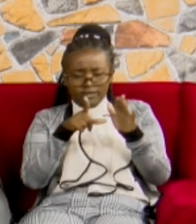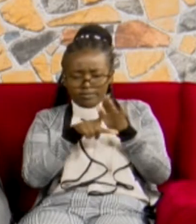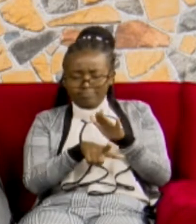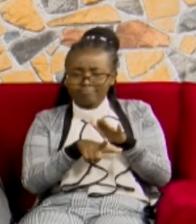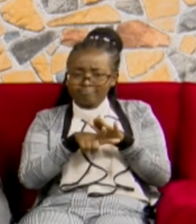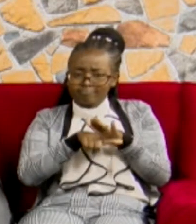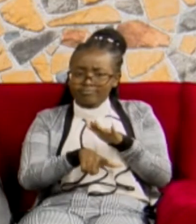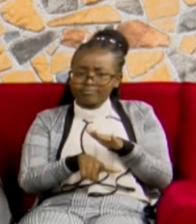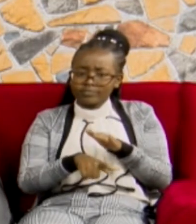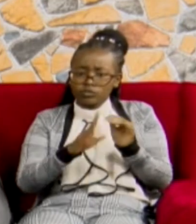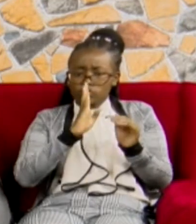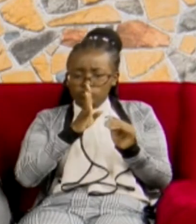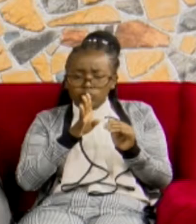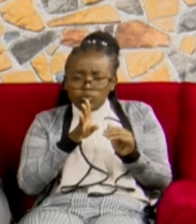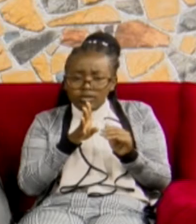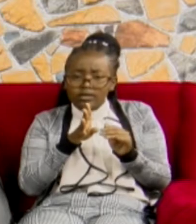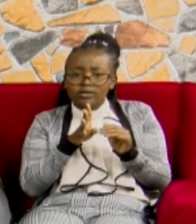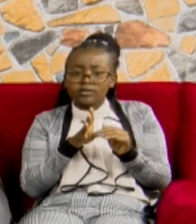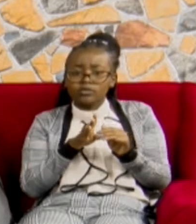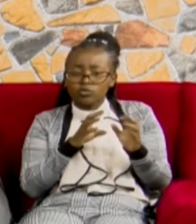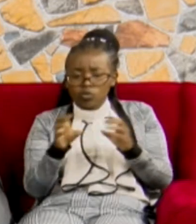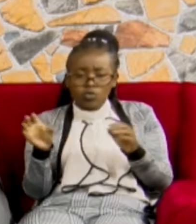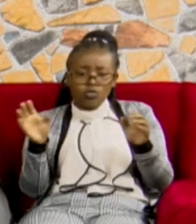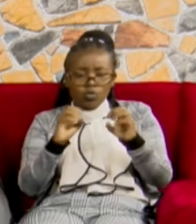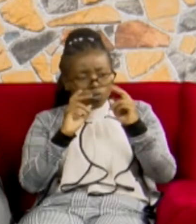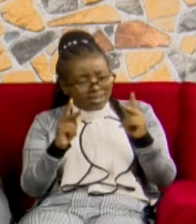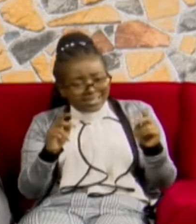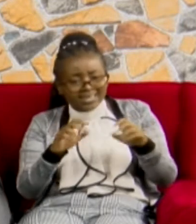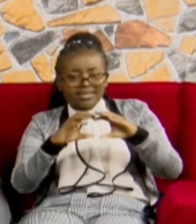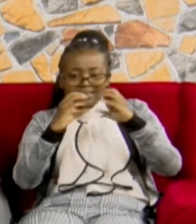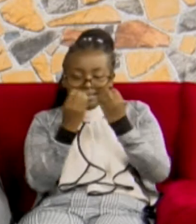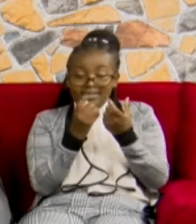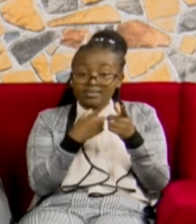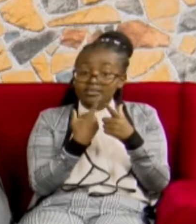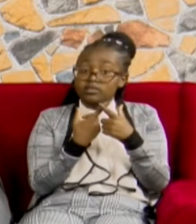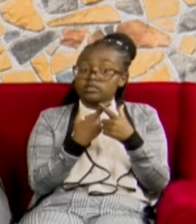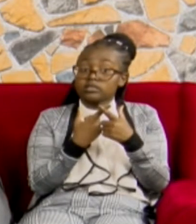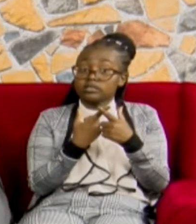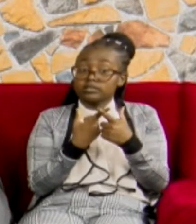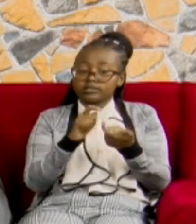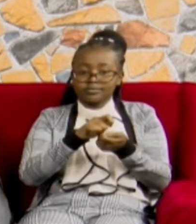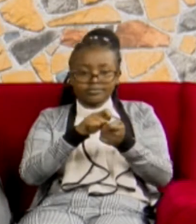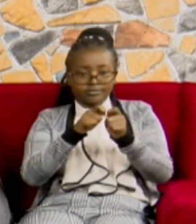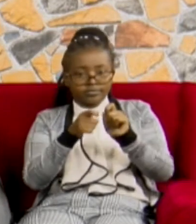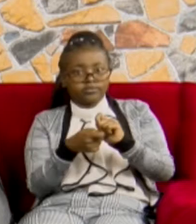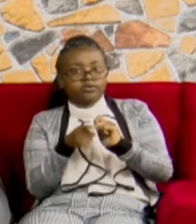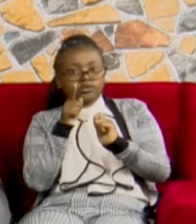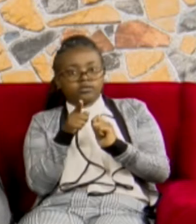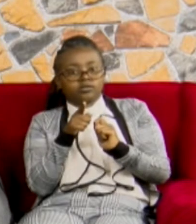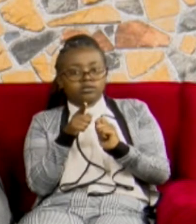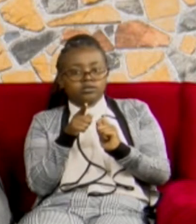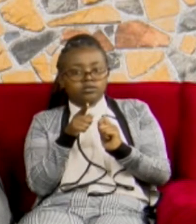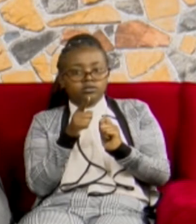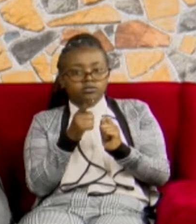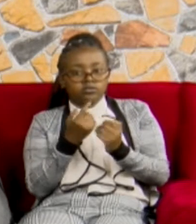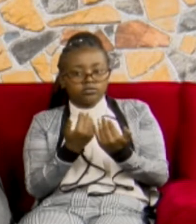Yes. Like they used to talk, they used to be doing okay in class. Then all of a sudden you just notice, okay, we're